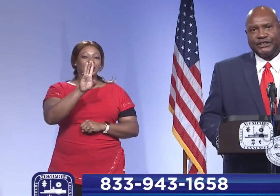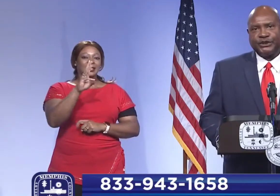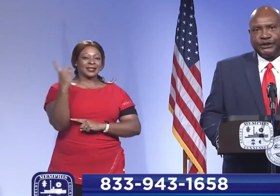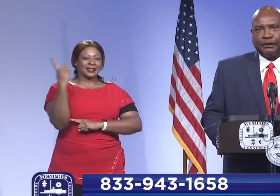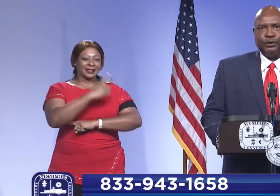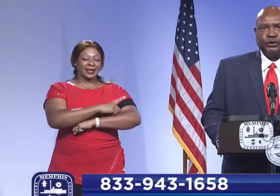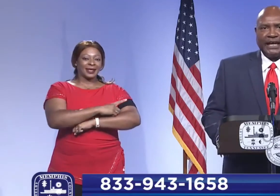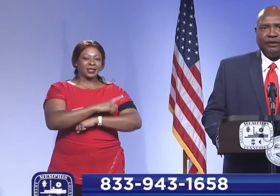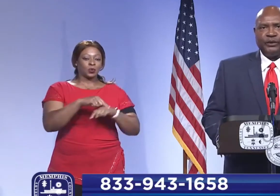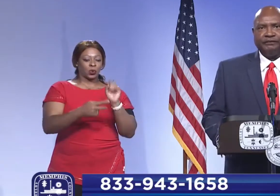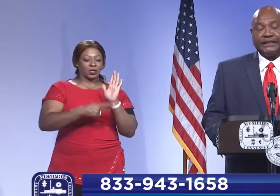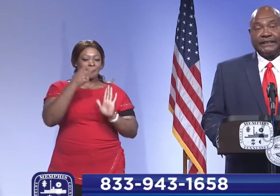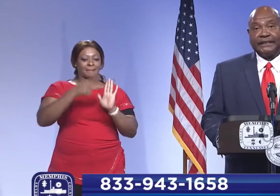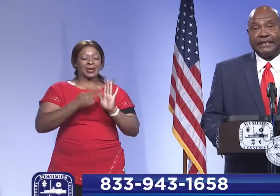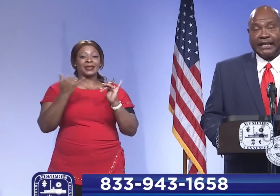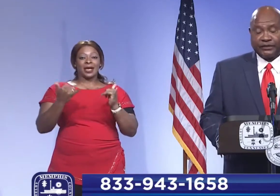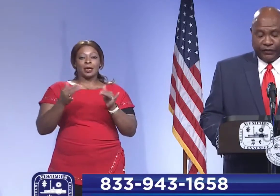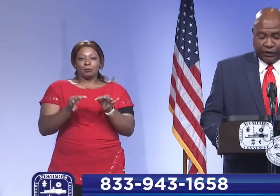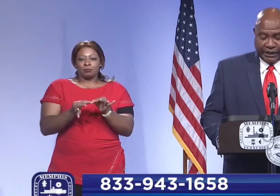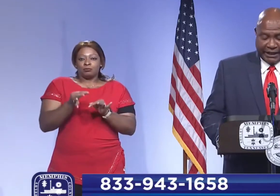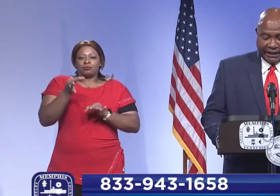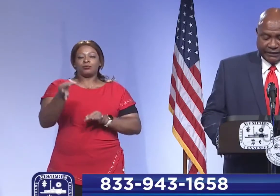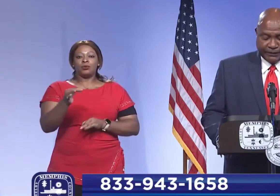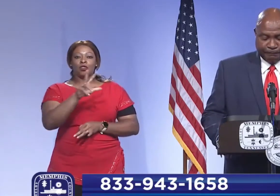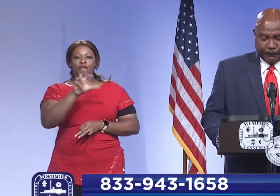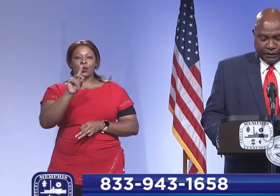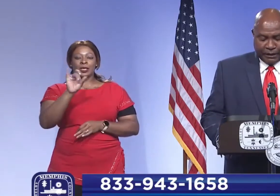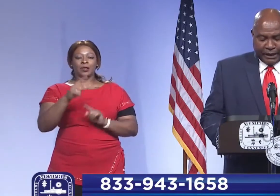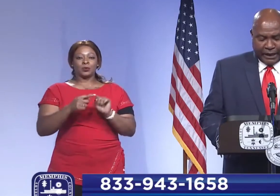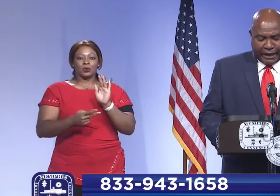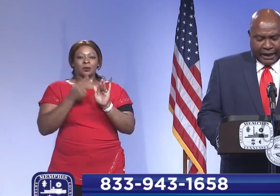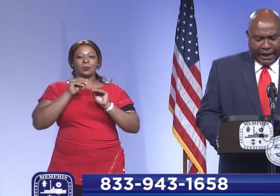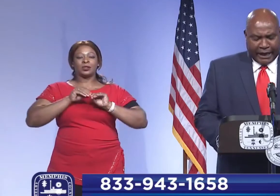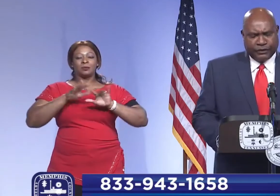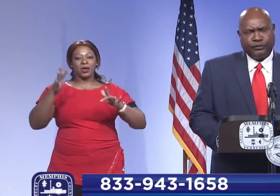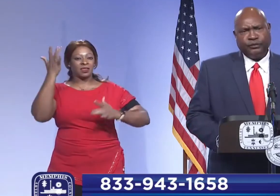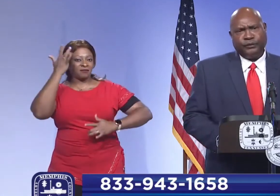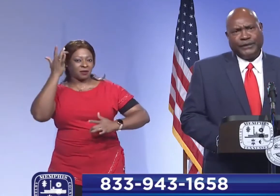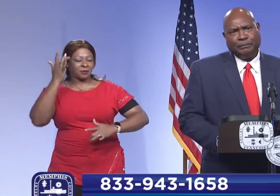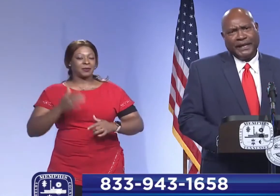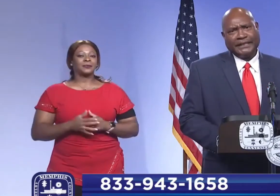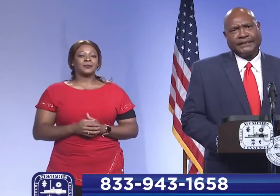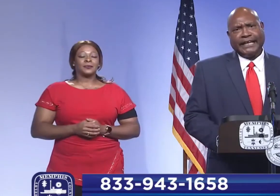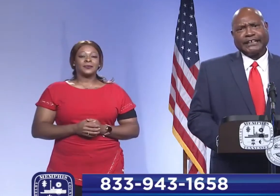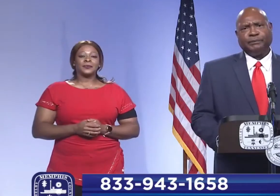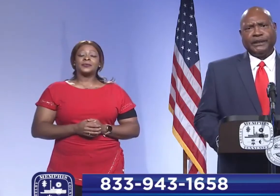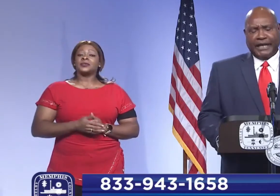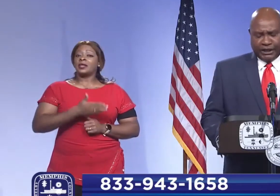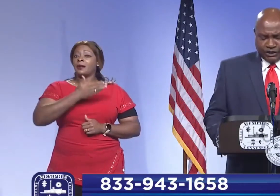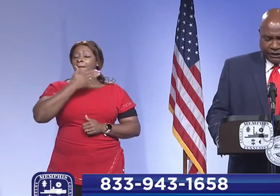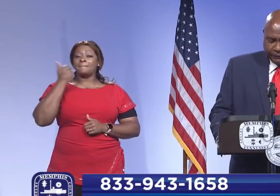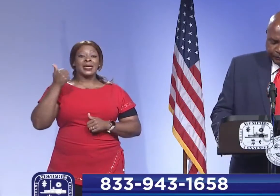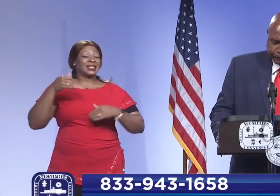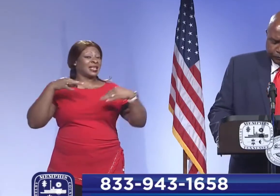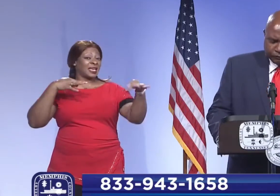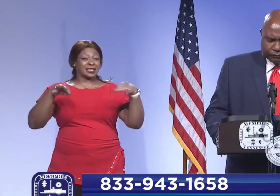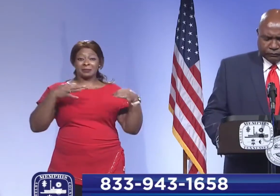days to double. Now we've extended that to 30 days. And the best